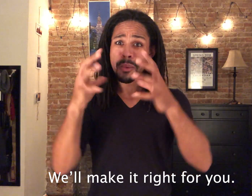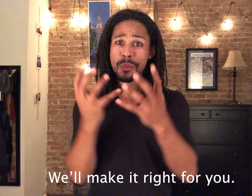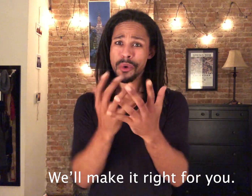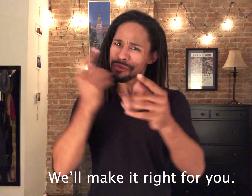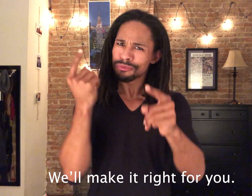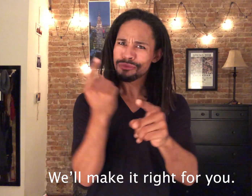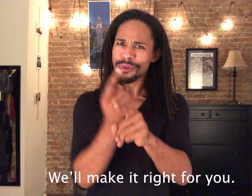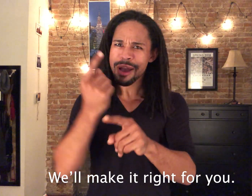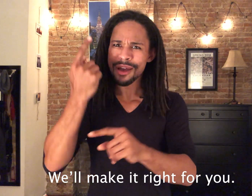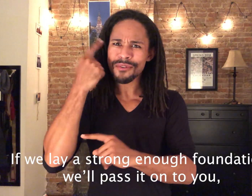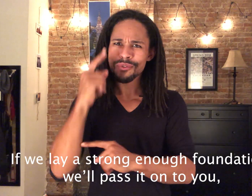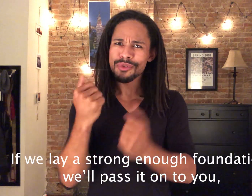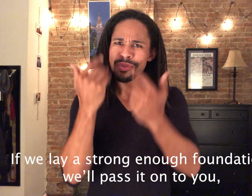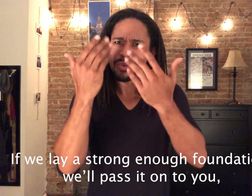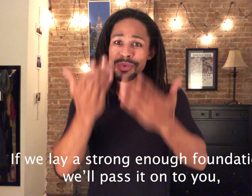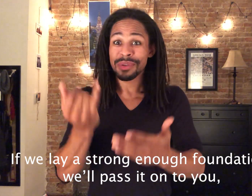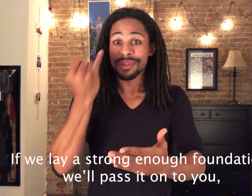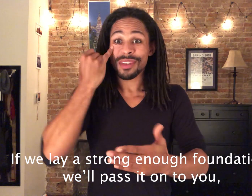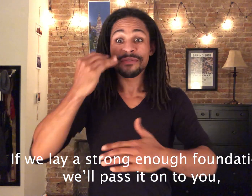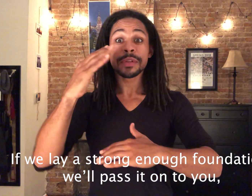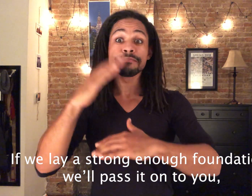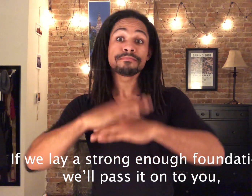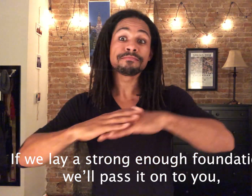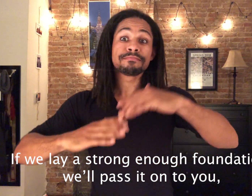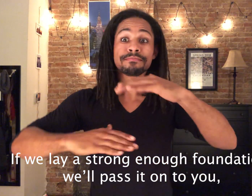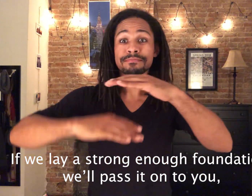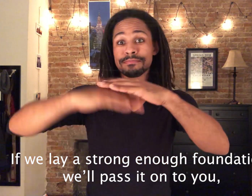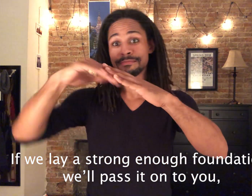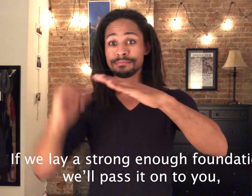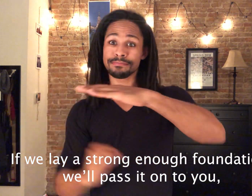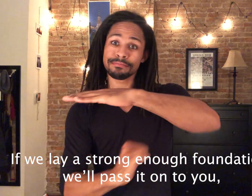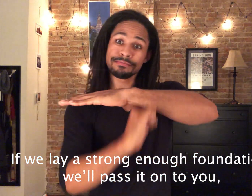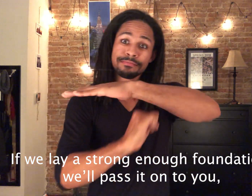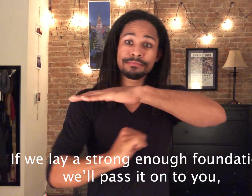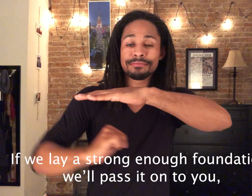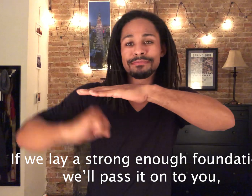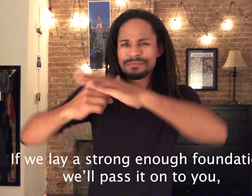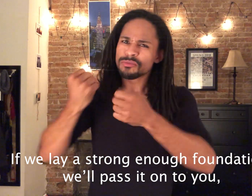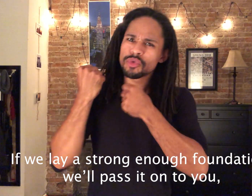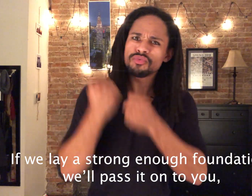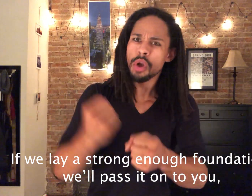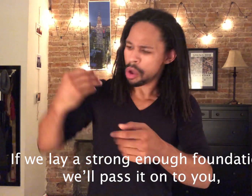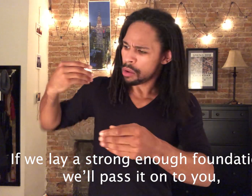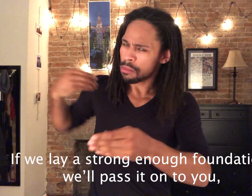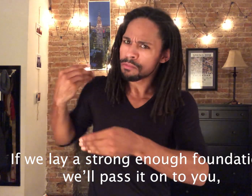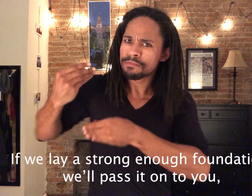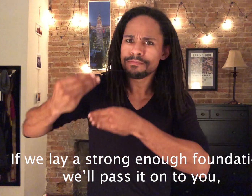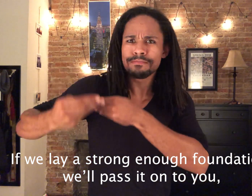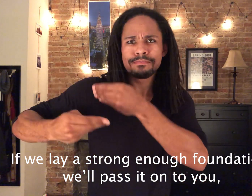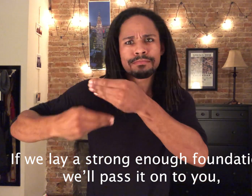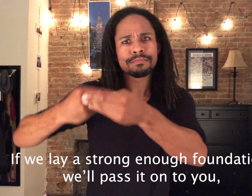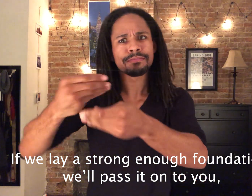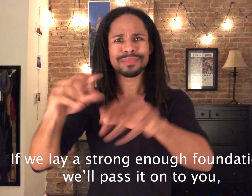you If we lay a strong enough foundation We'll pass it on to you